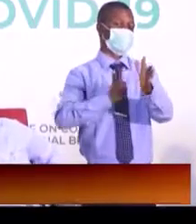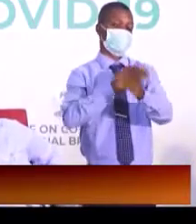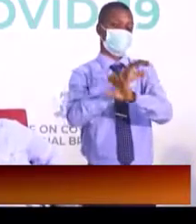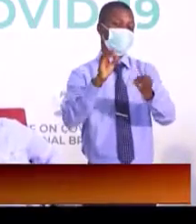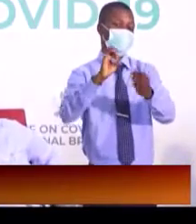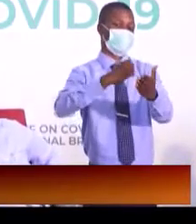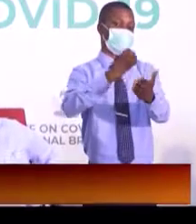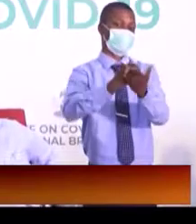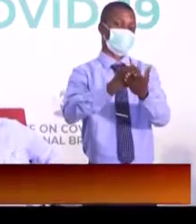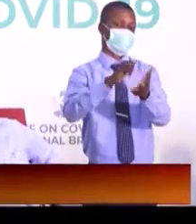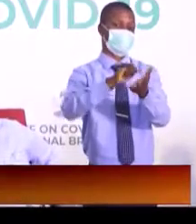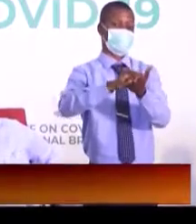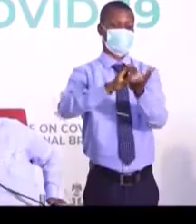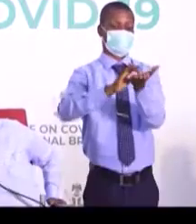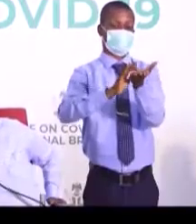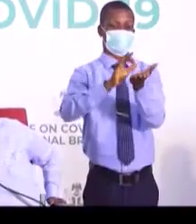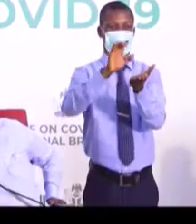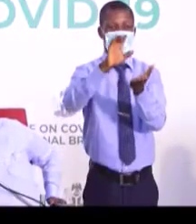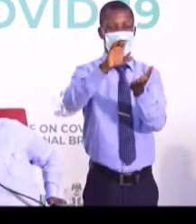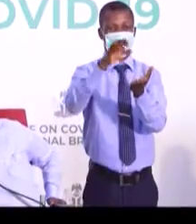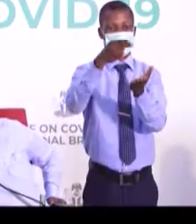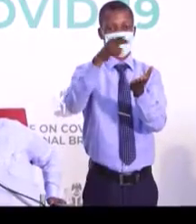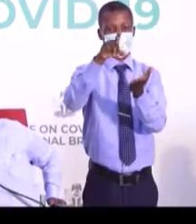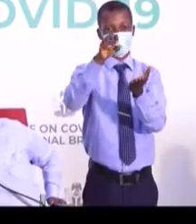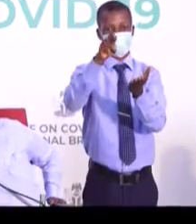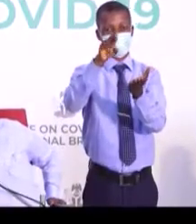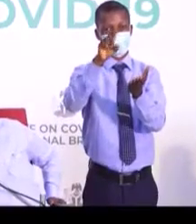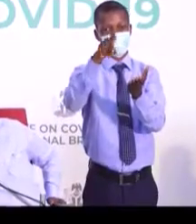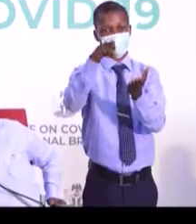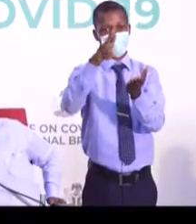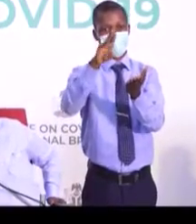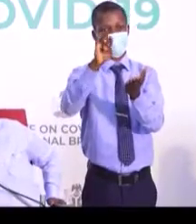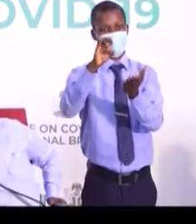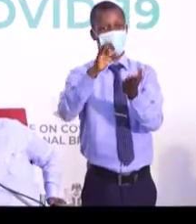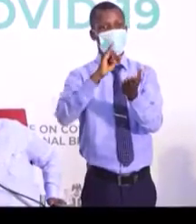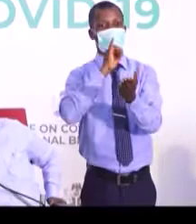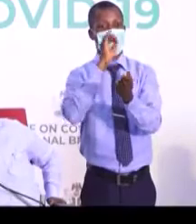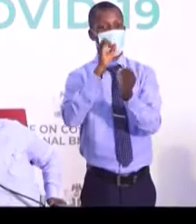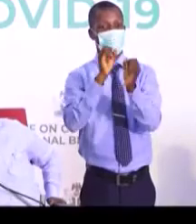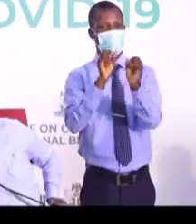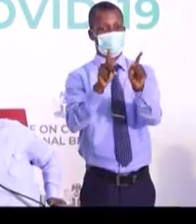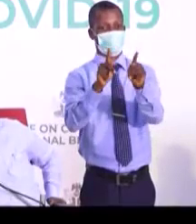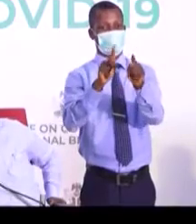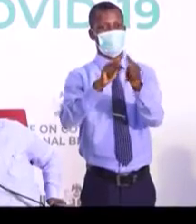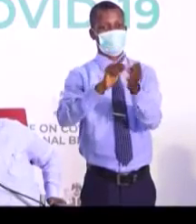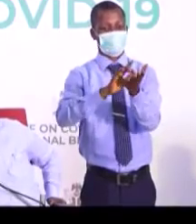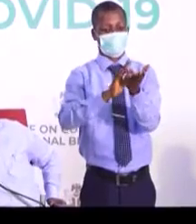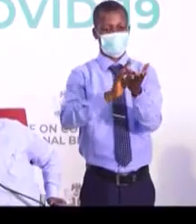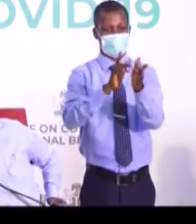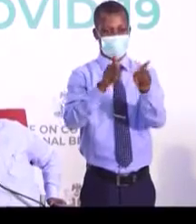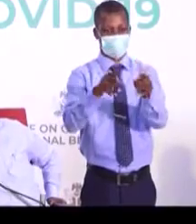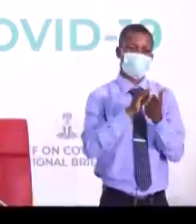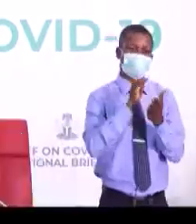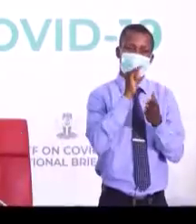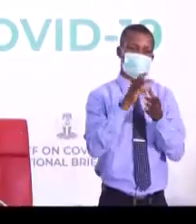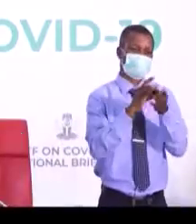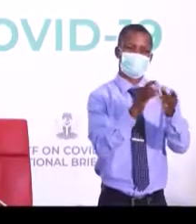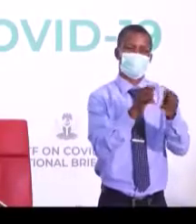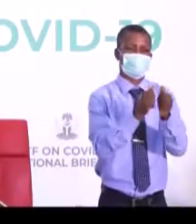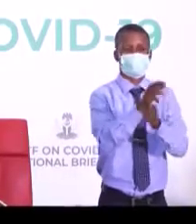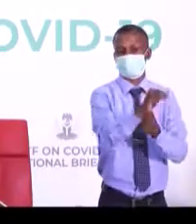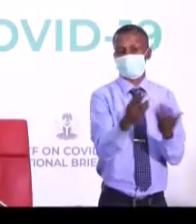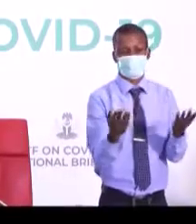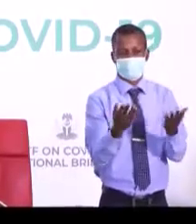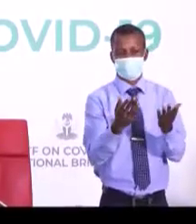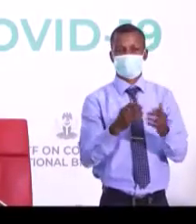that hydroxychloroquine or any other drug is effective in treating or preventing COVID-19. States